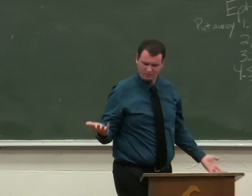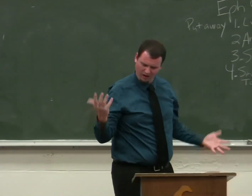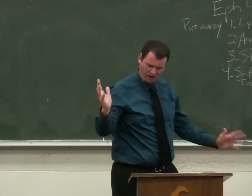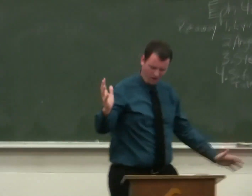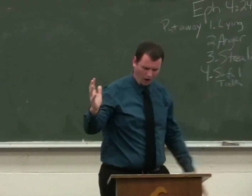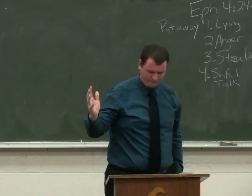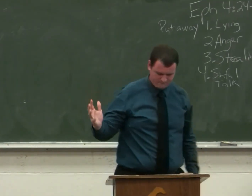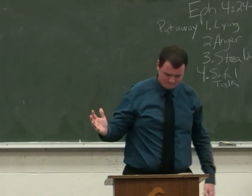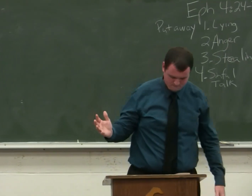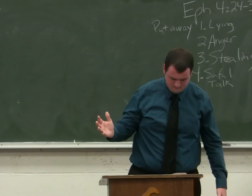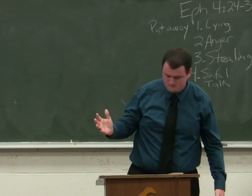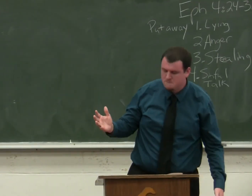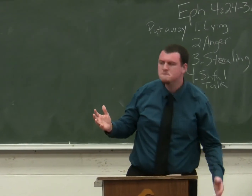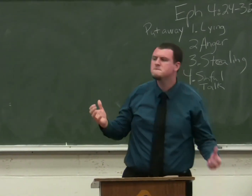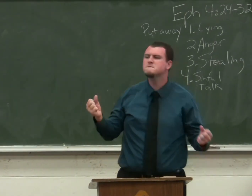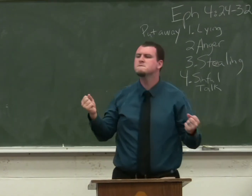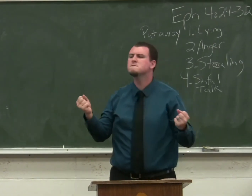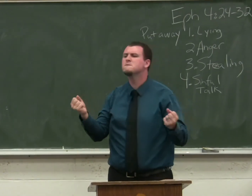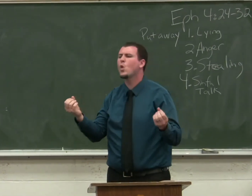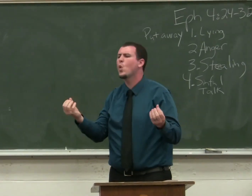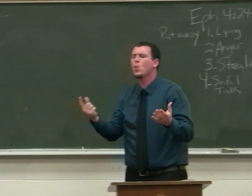That should stop.